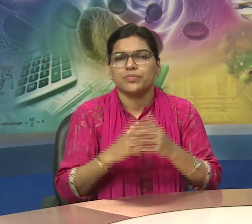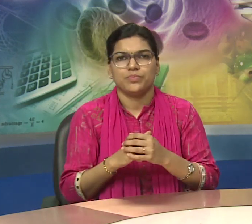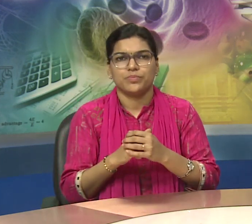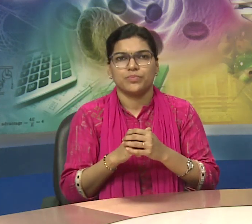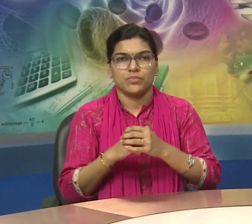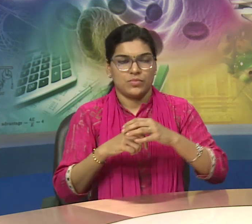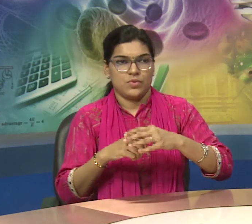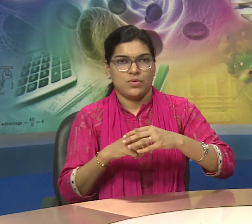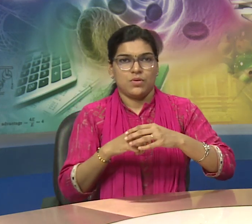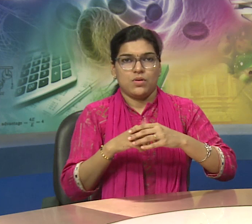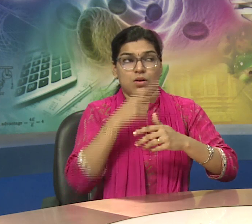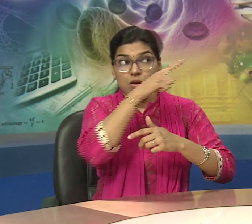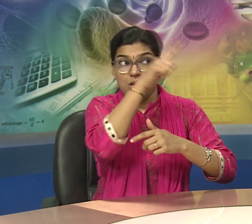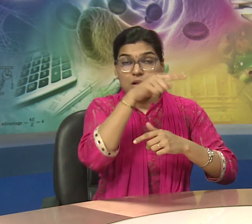Incomplete, we call it as block diagram.